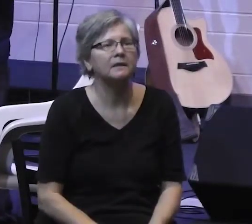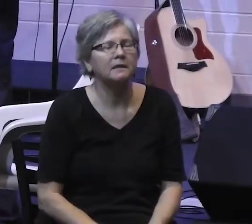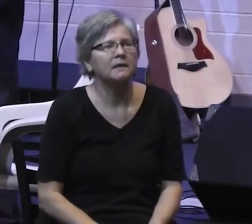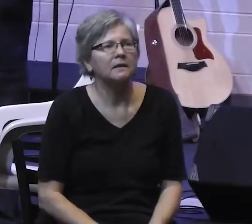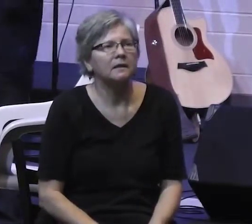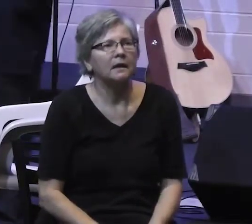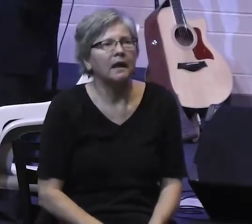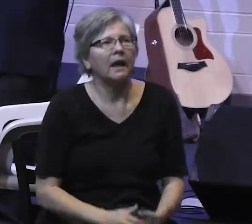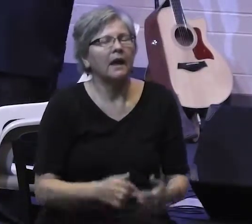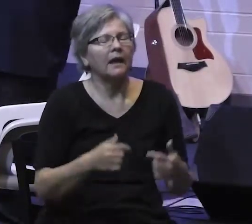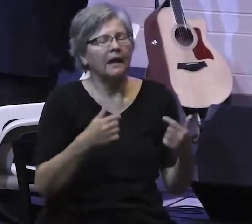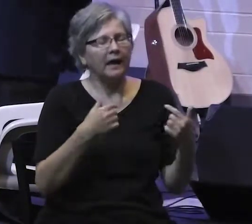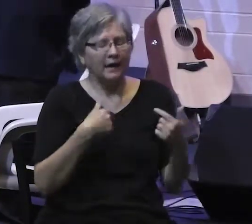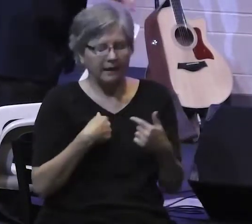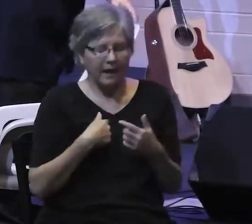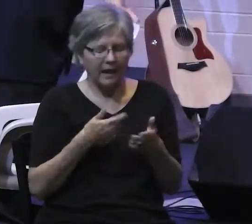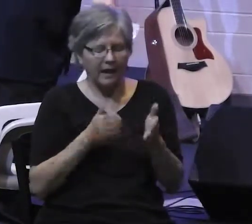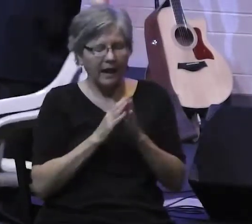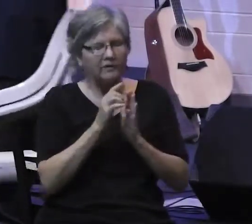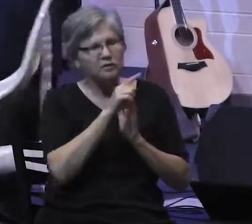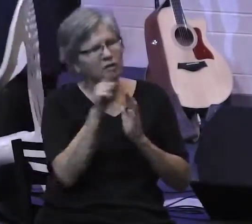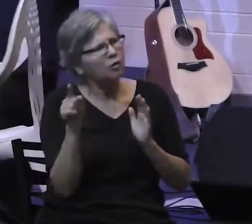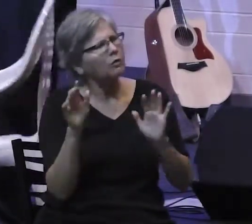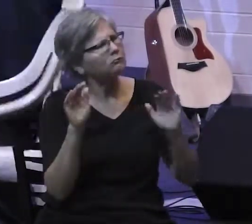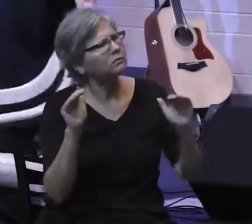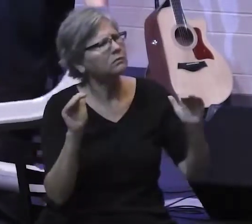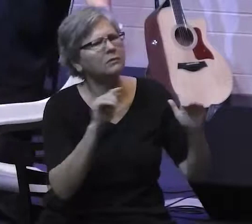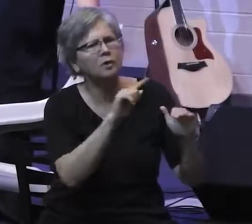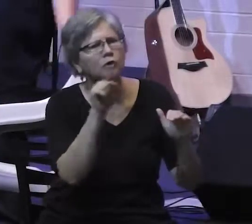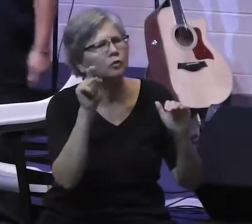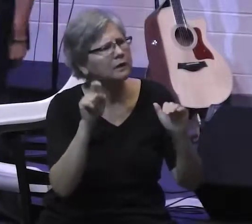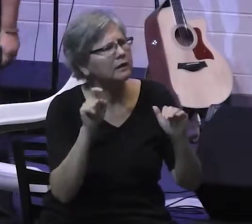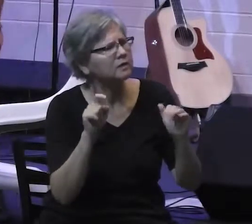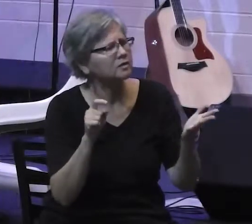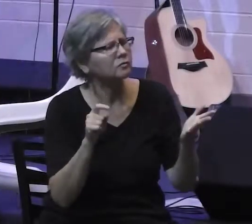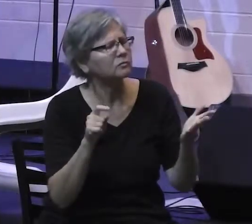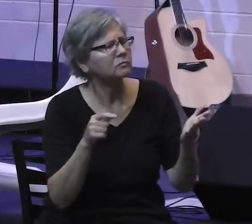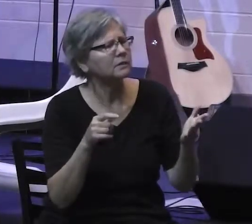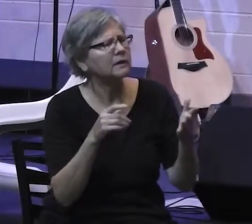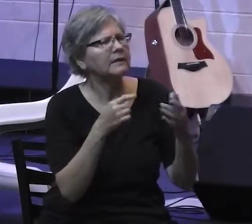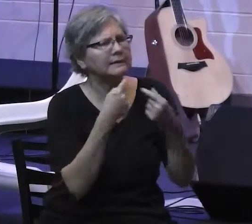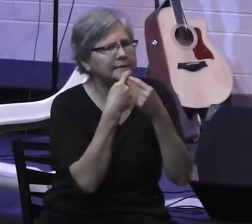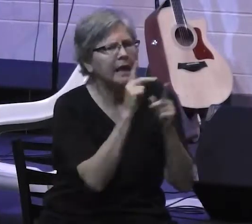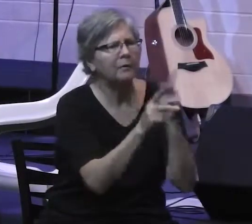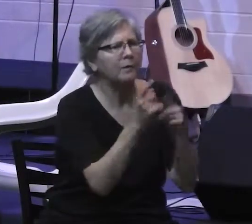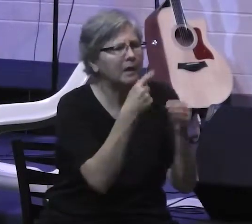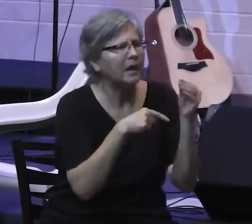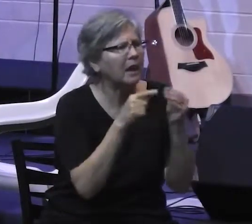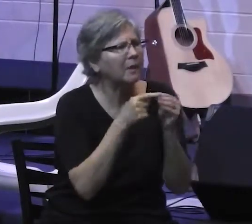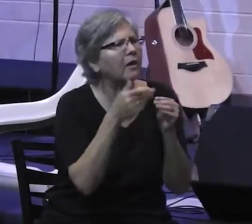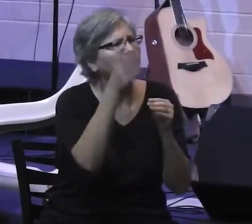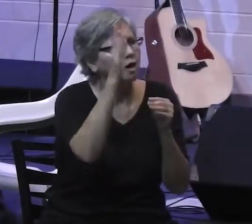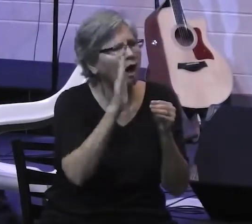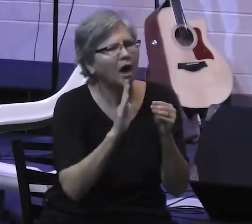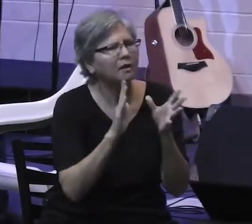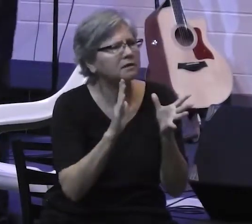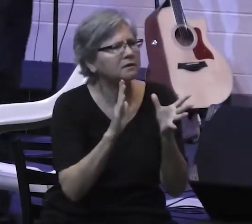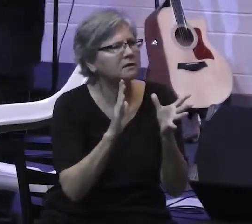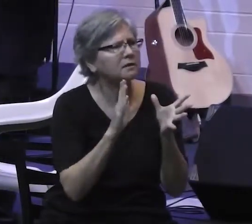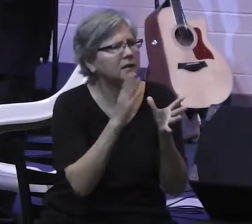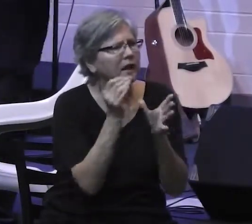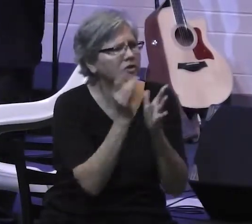of Christ, and go out and tell your neighbor, and your first story to them is that God is fundamentally against us, except for